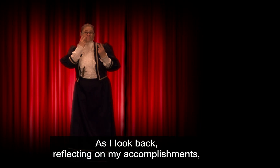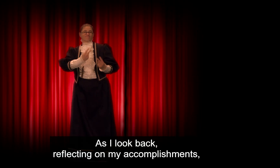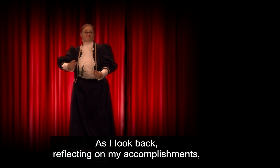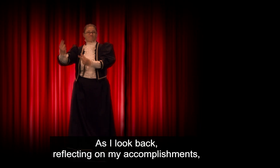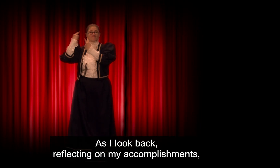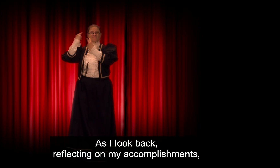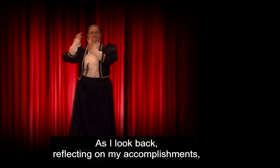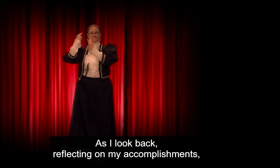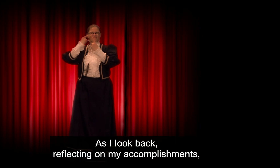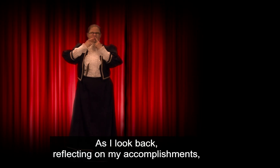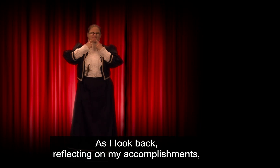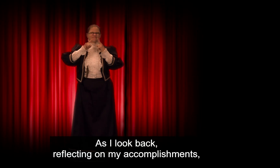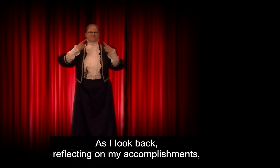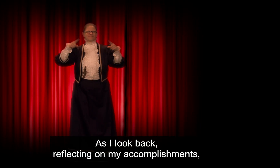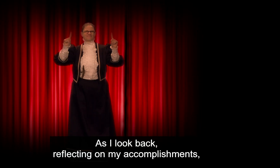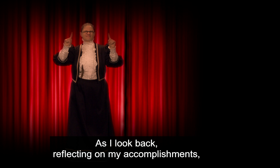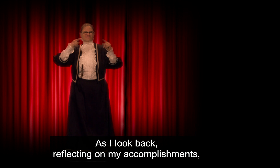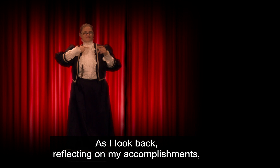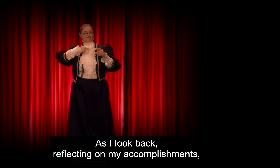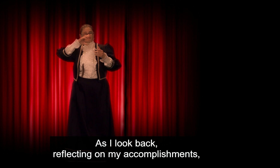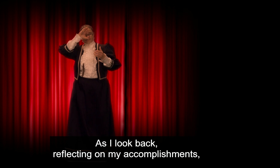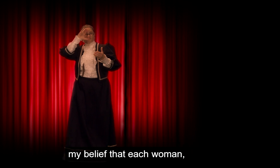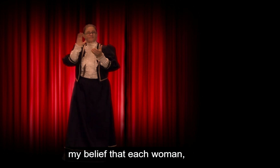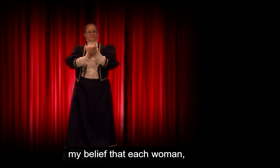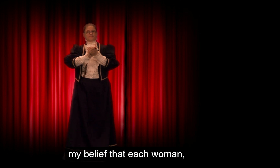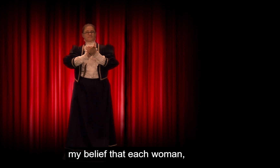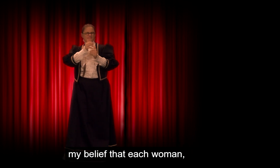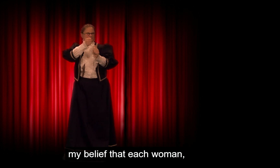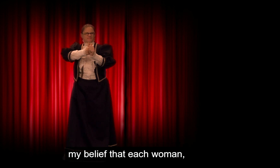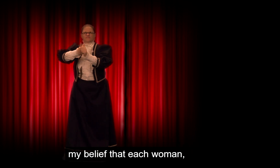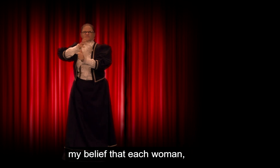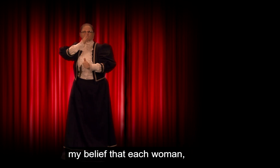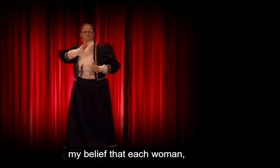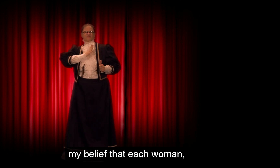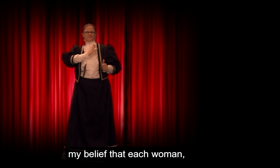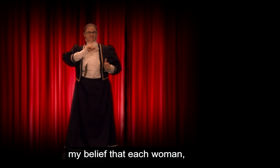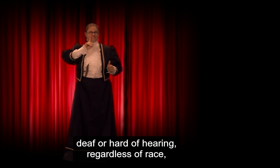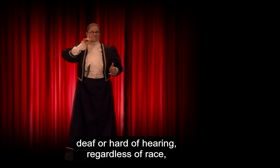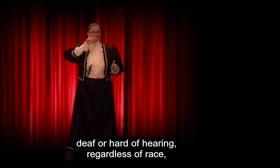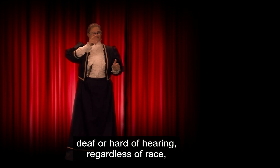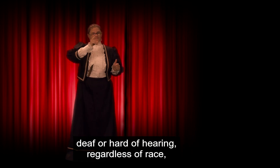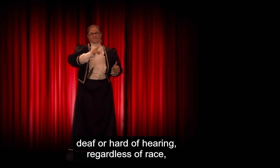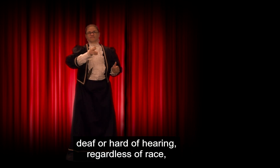As I look back, reflecting on my accomplishments, my belief that each woman, deaf or hard of